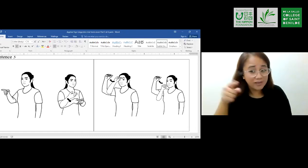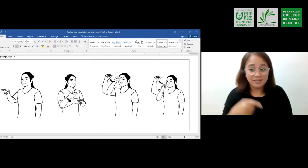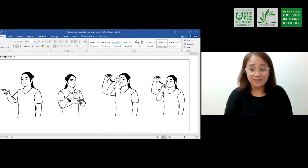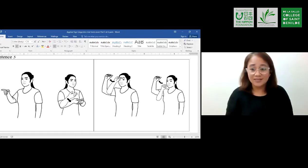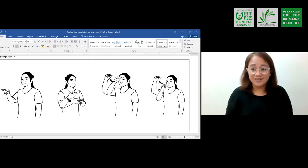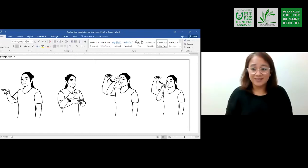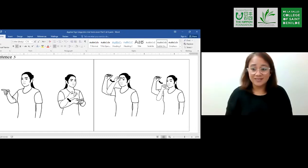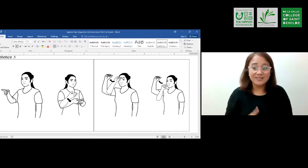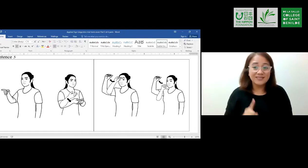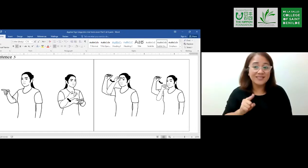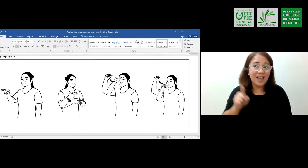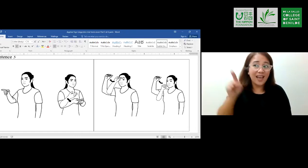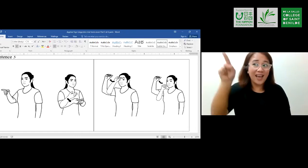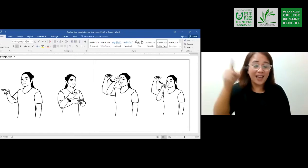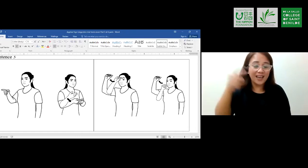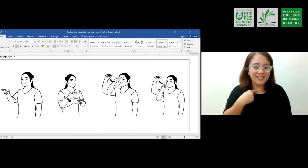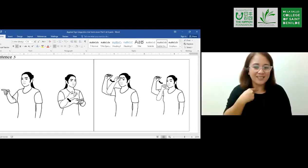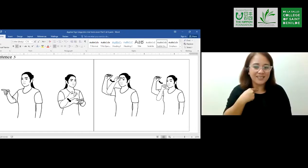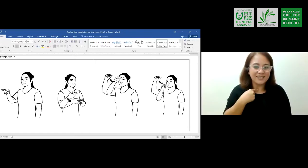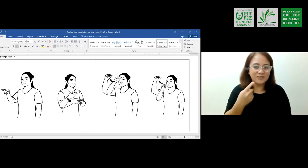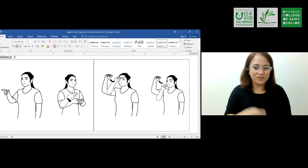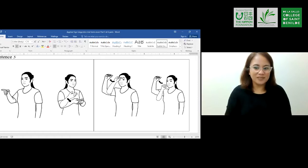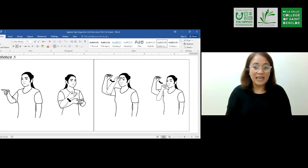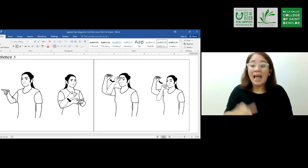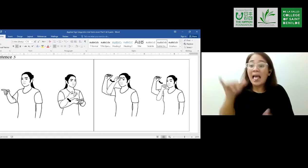Okay, so that's intonation, no change in word order.